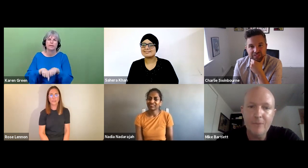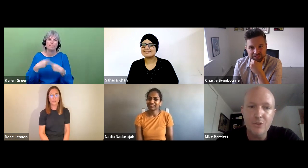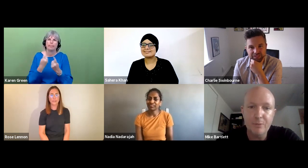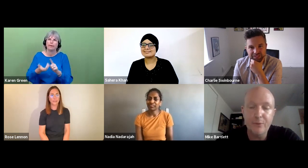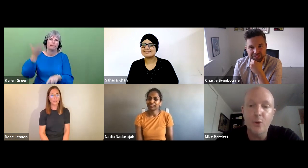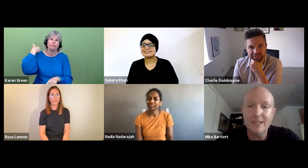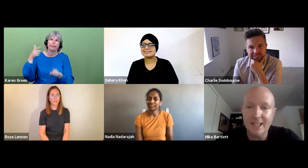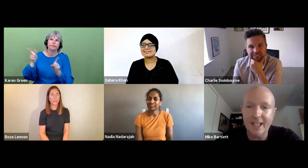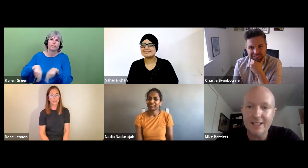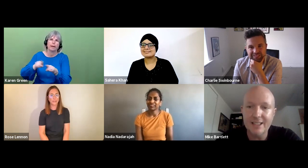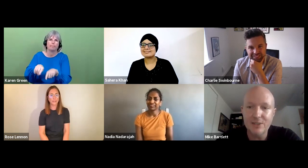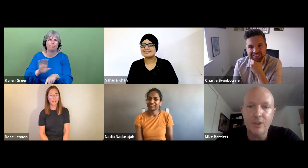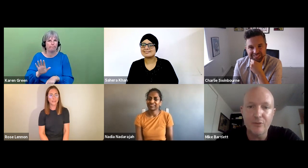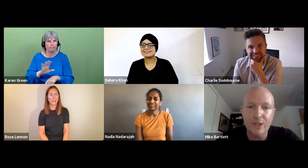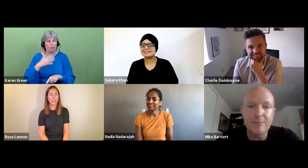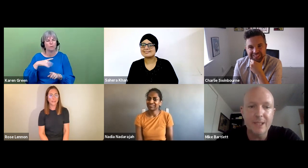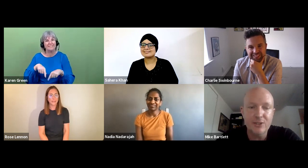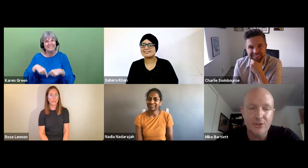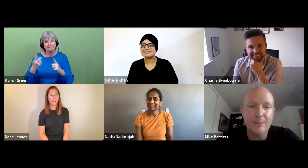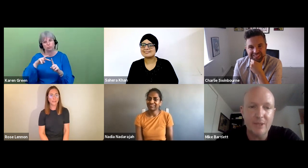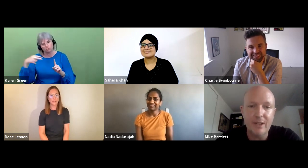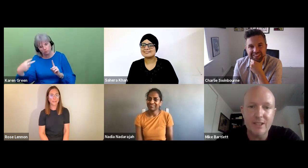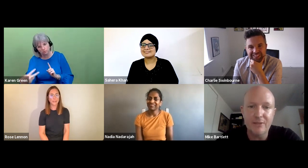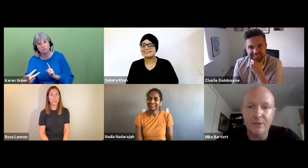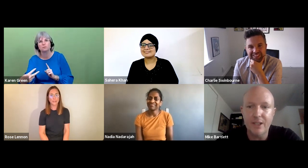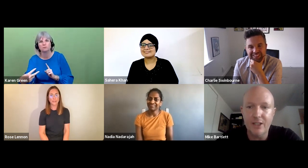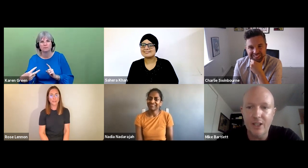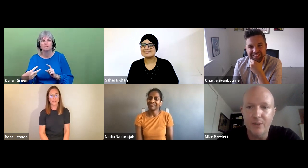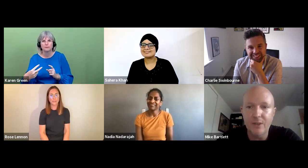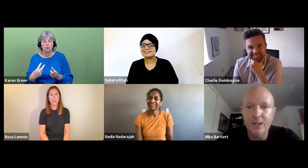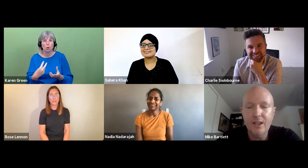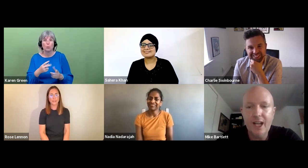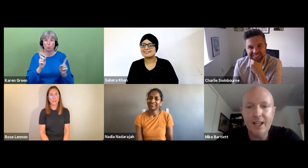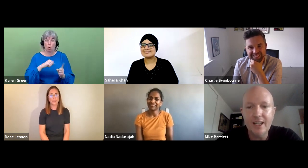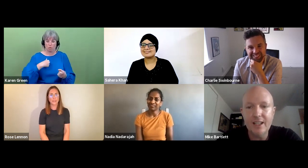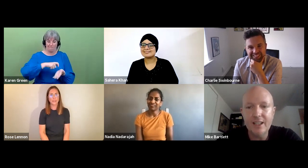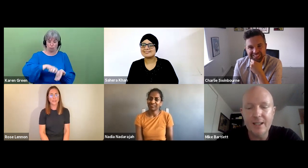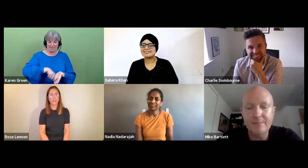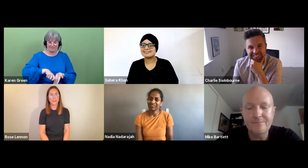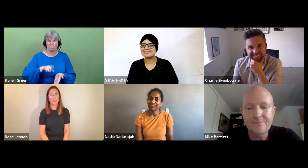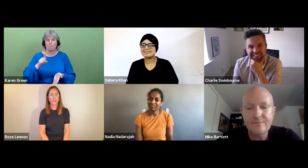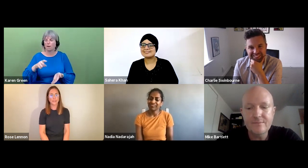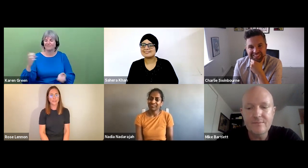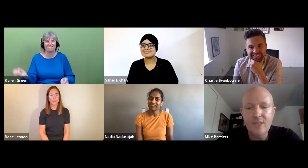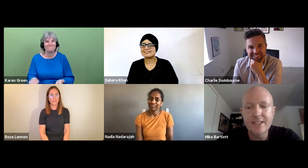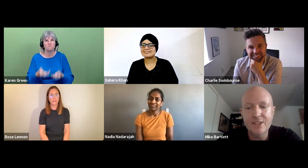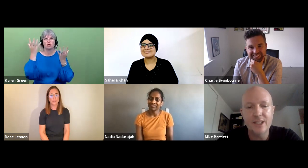sort of performance text, that it's what you've written, but it's also something very different and new. And I think it's